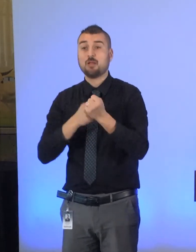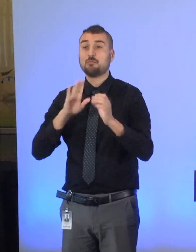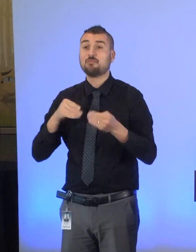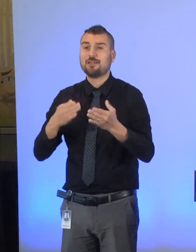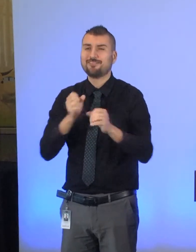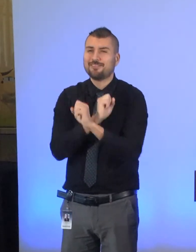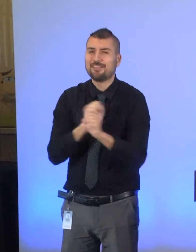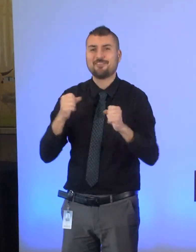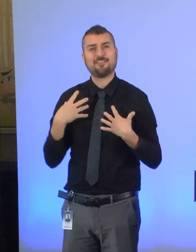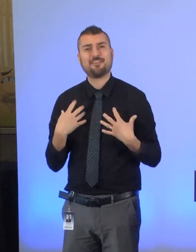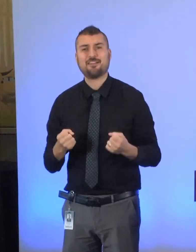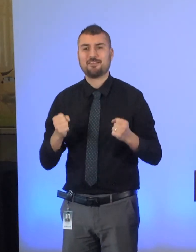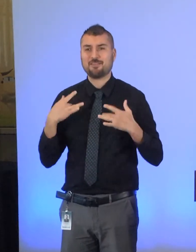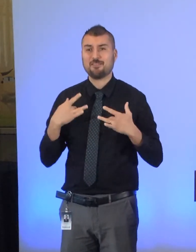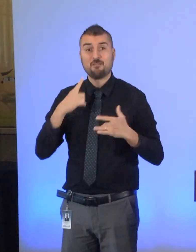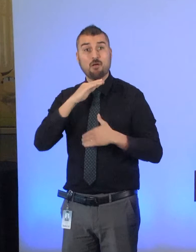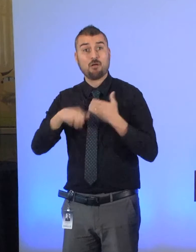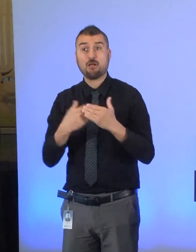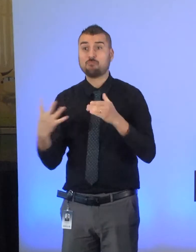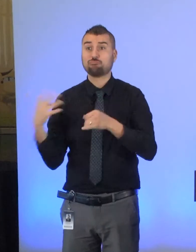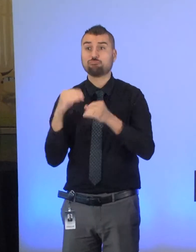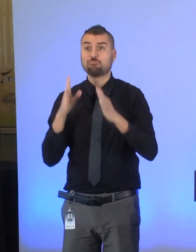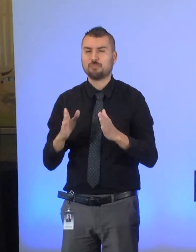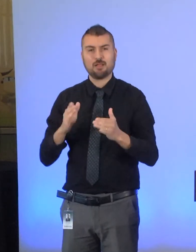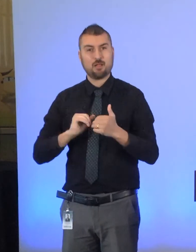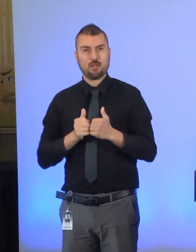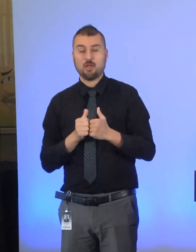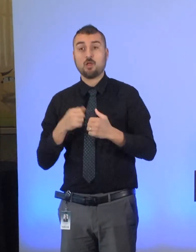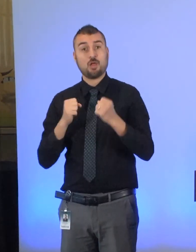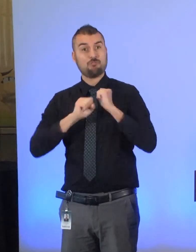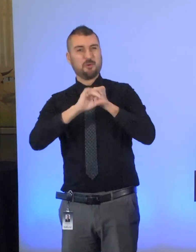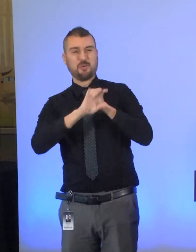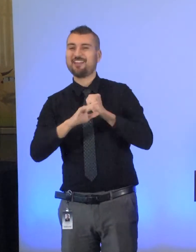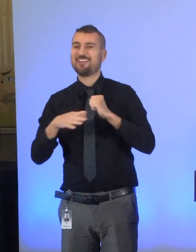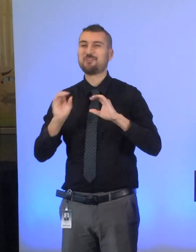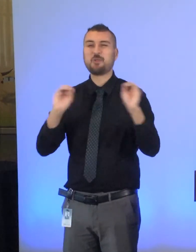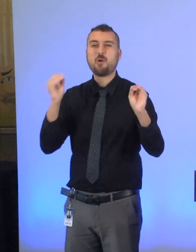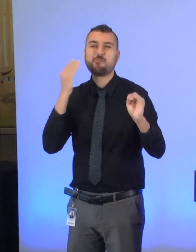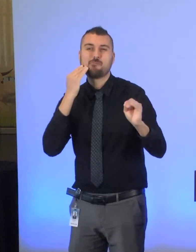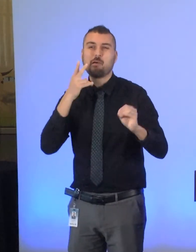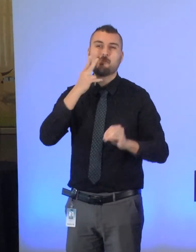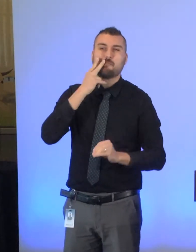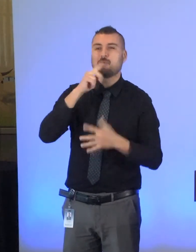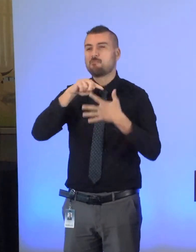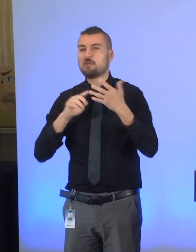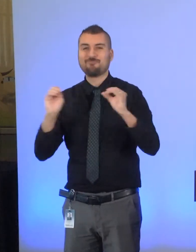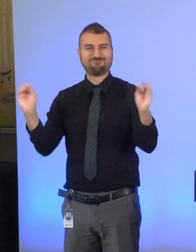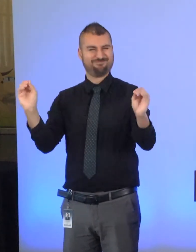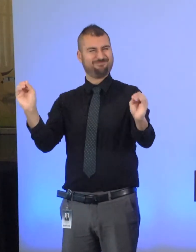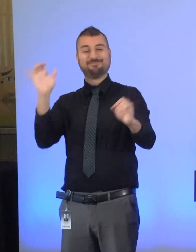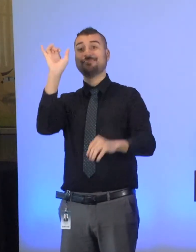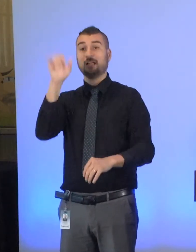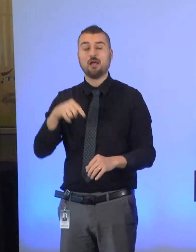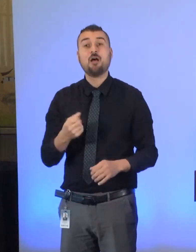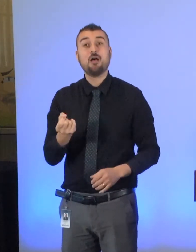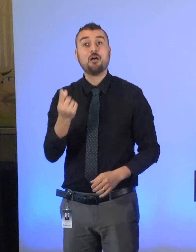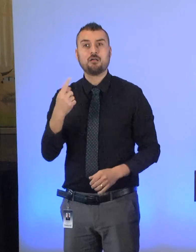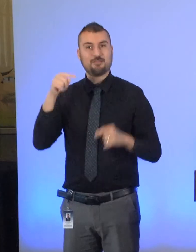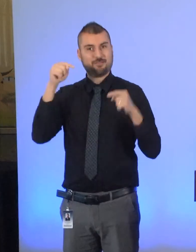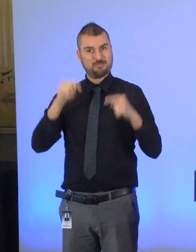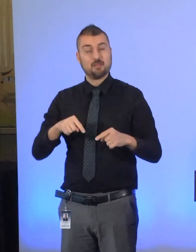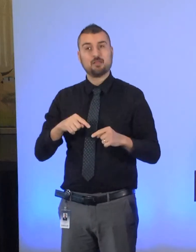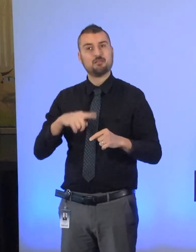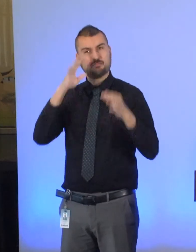and healthy event for all participants by promoting this event as tobacco-free. This decision was made to protect our community